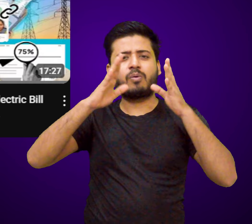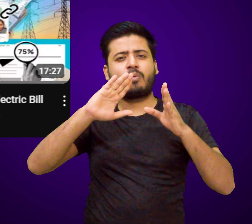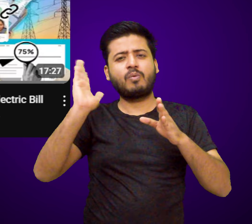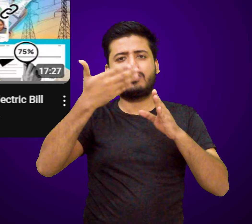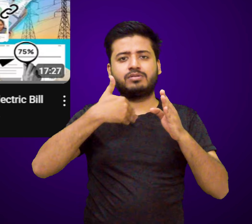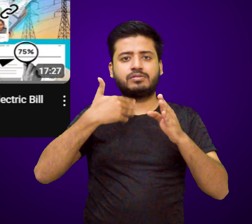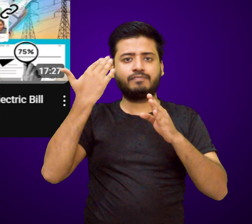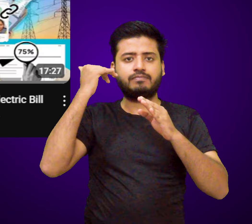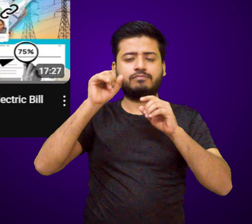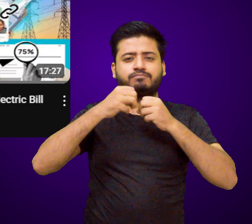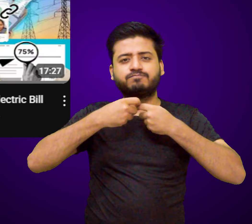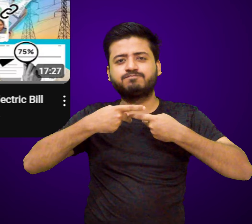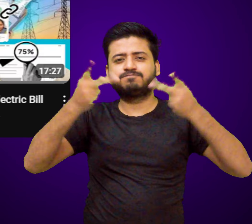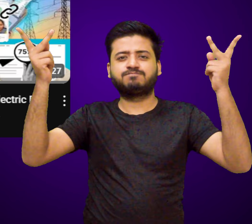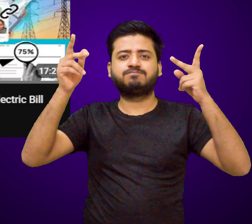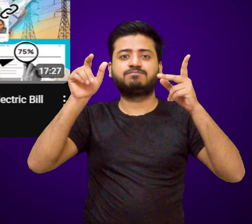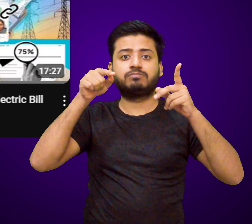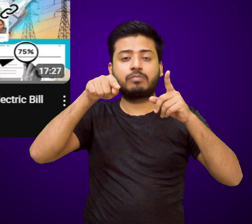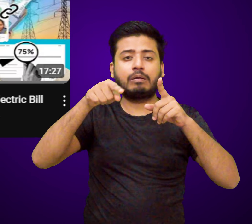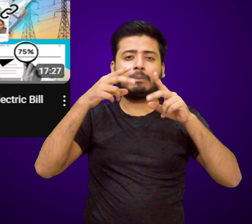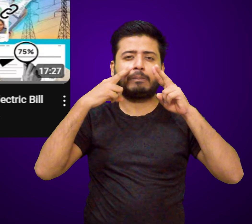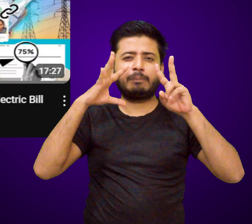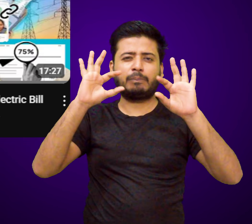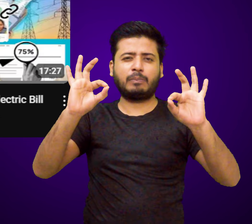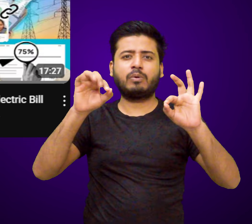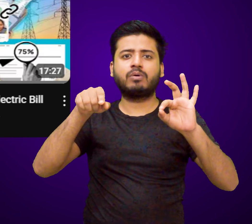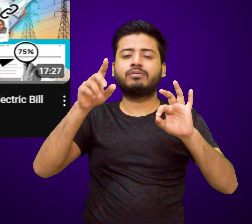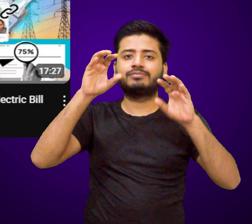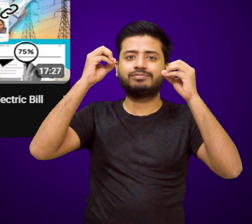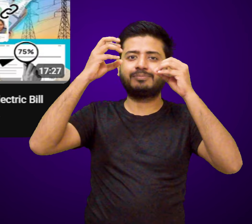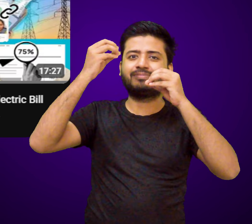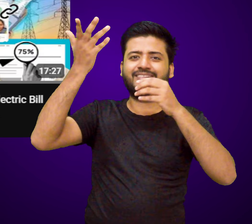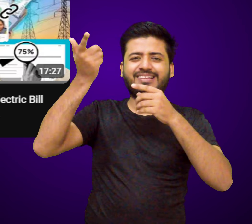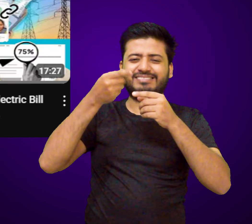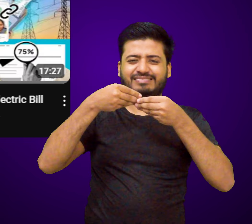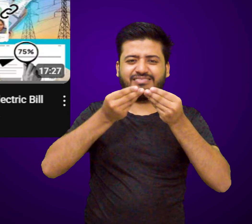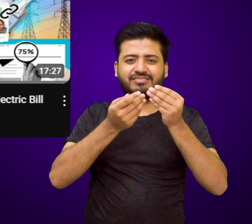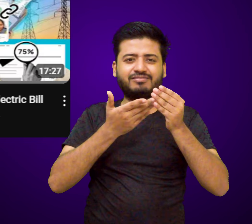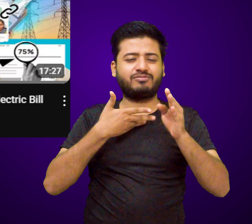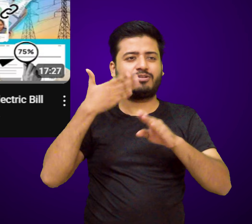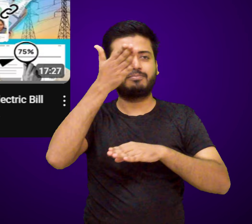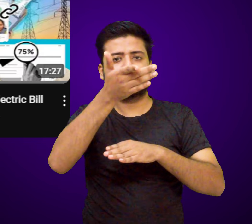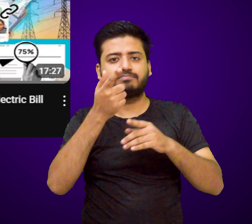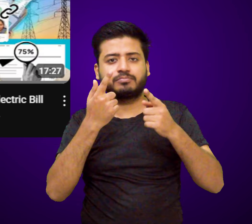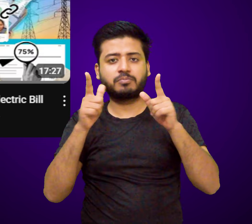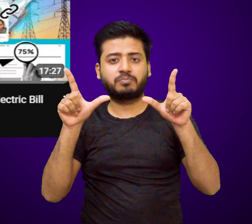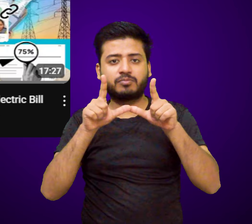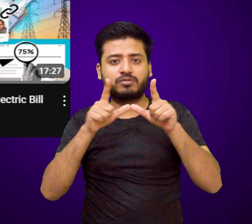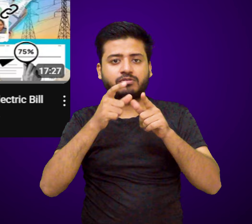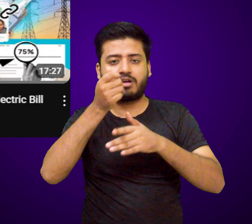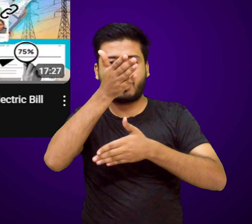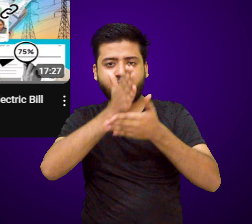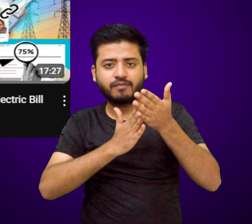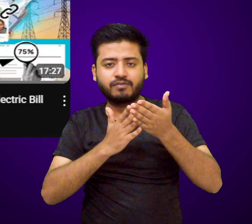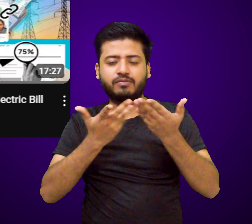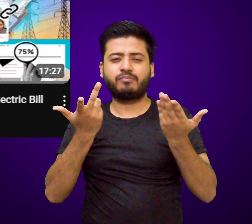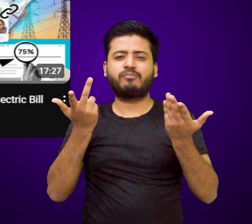the relevant state government agency, as many state electricity boards offer concessions or subsidies to persons with disabilities to